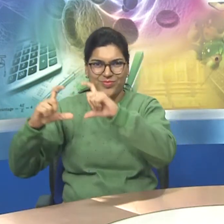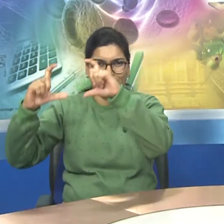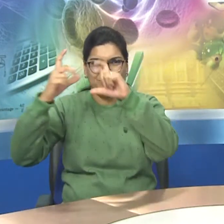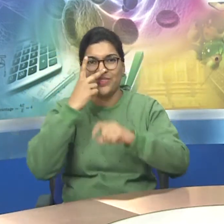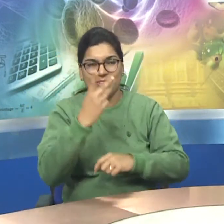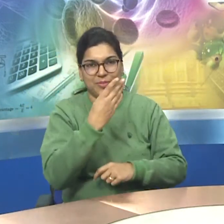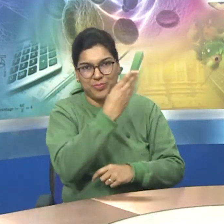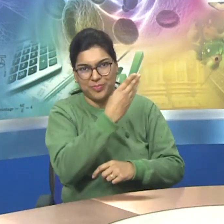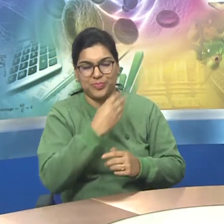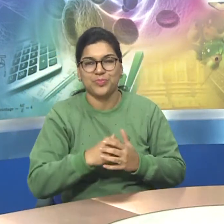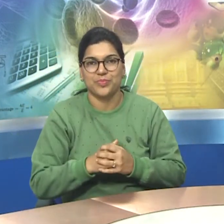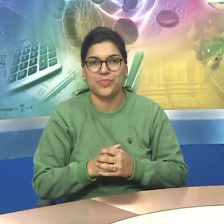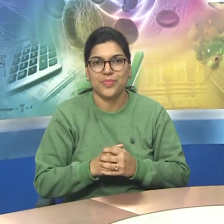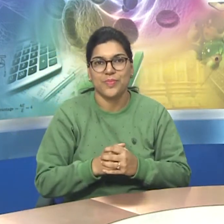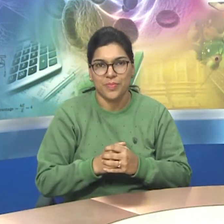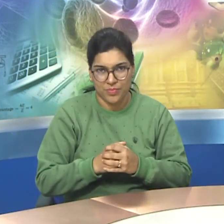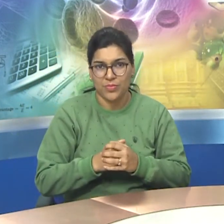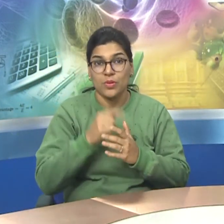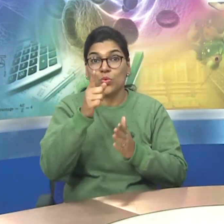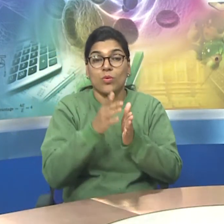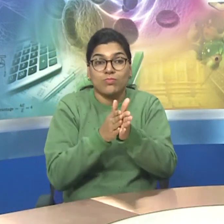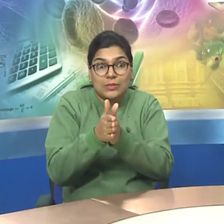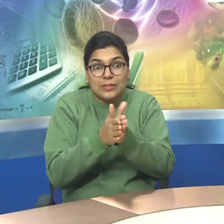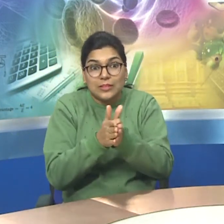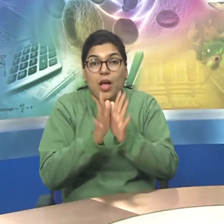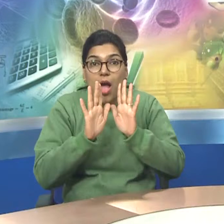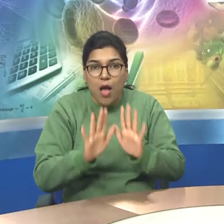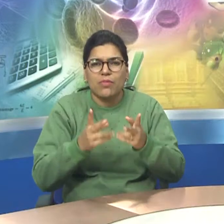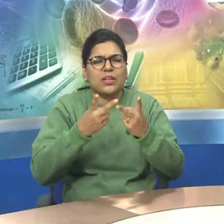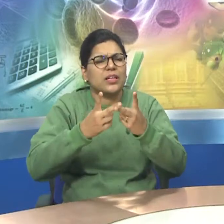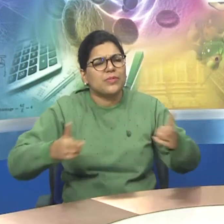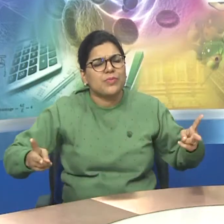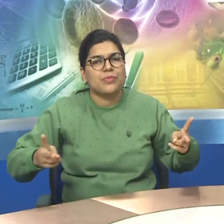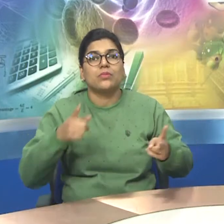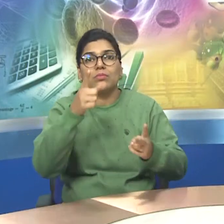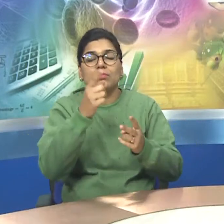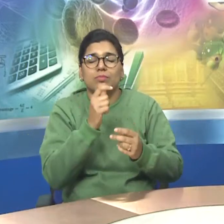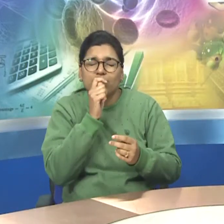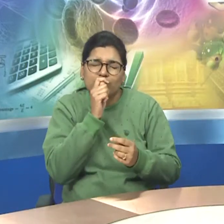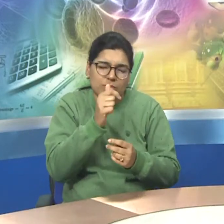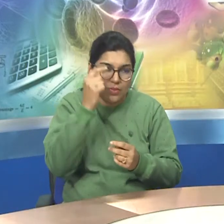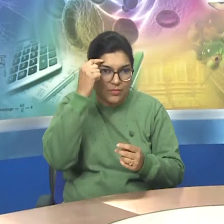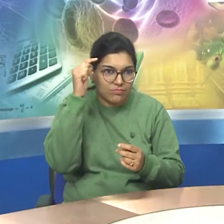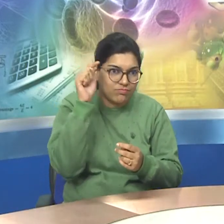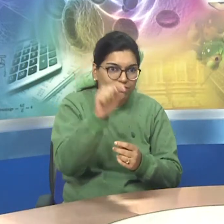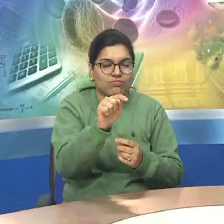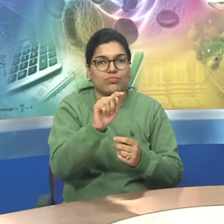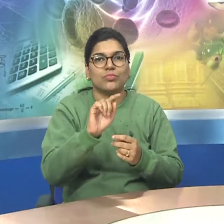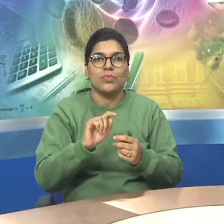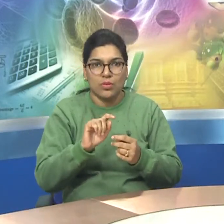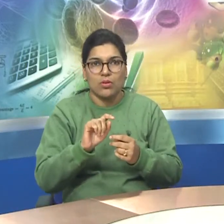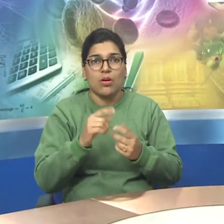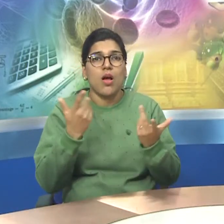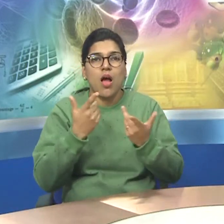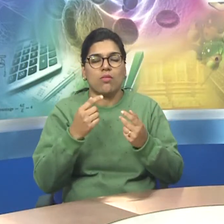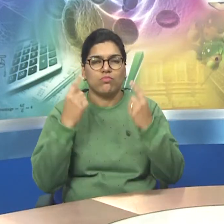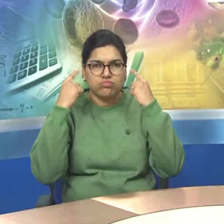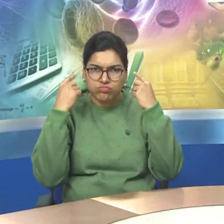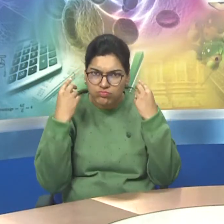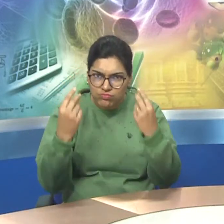Like some people do photography. You can also see some pictures on the screen. The things or the activities